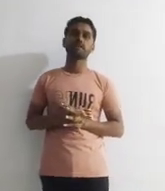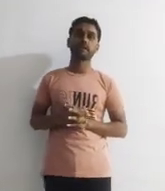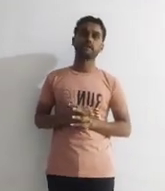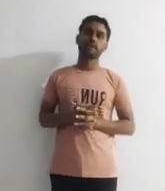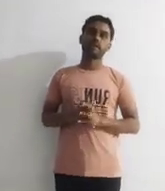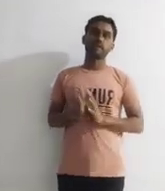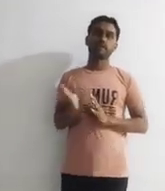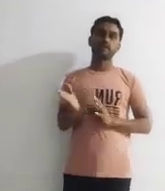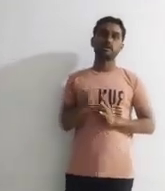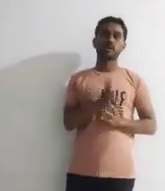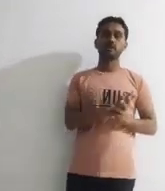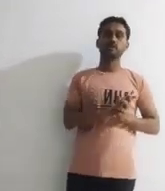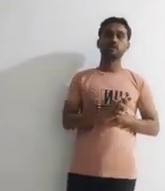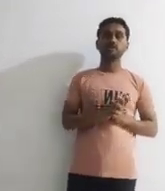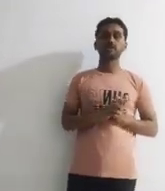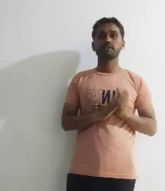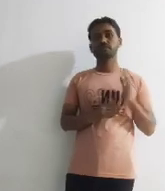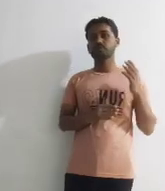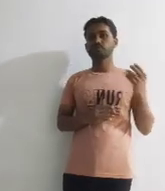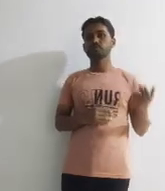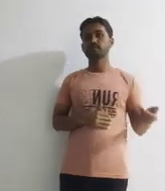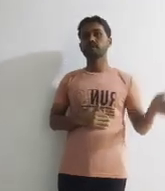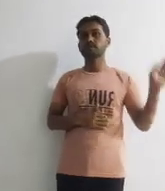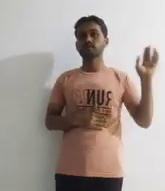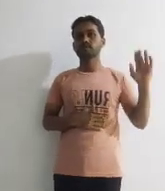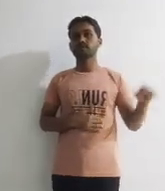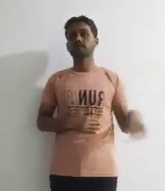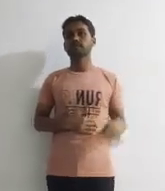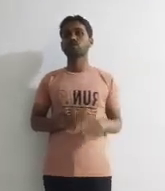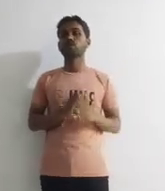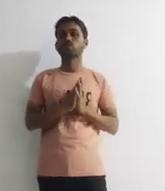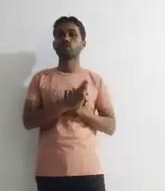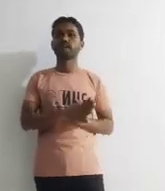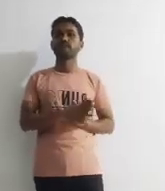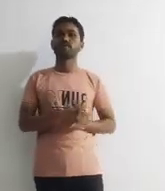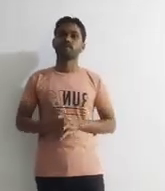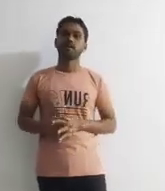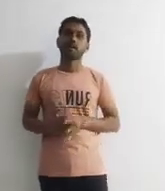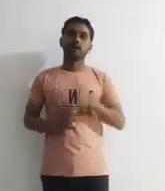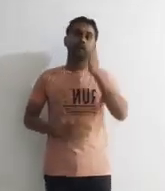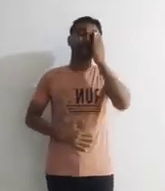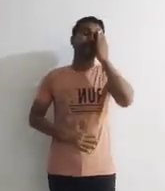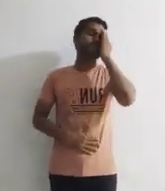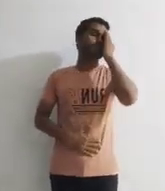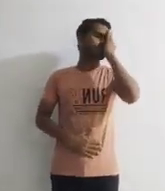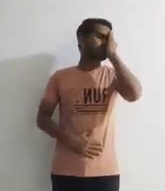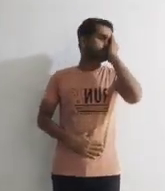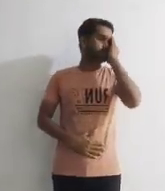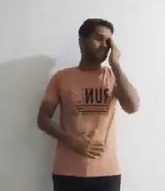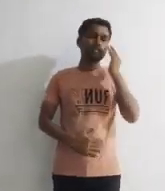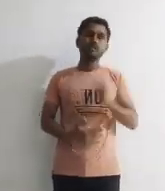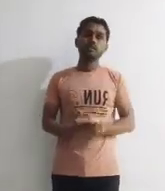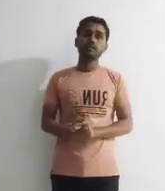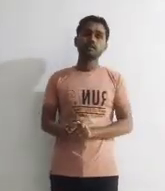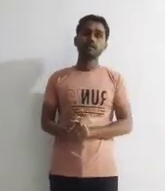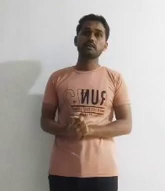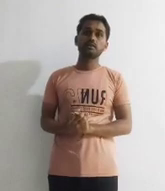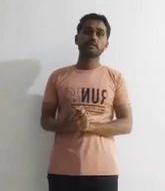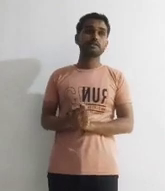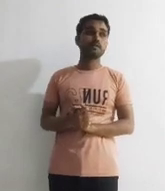thread. The another thread is execution at your own time. And another is